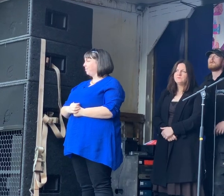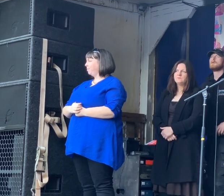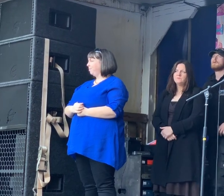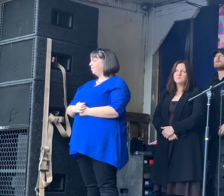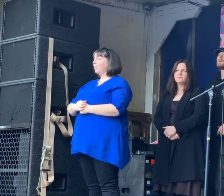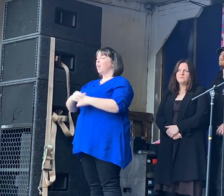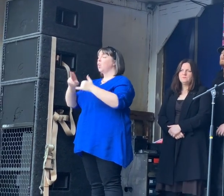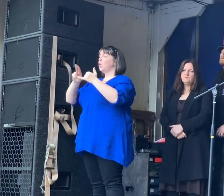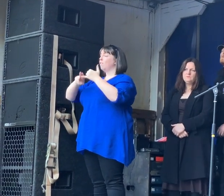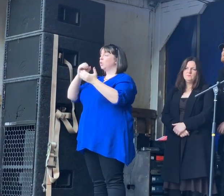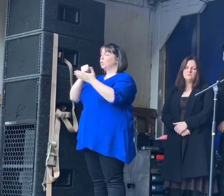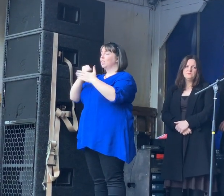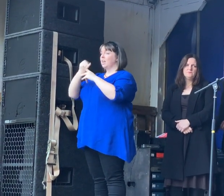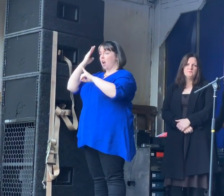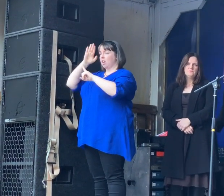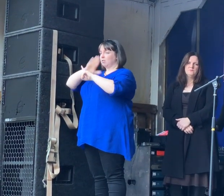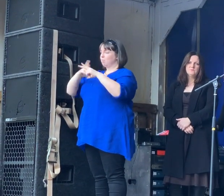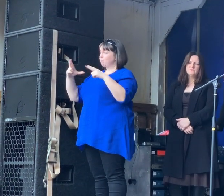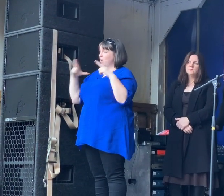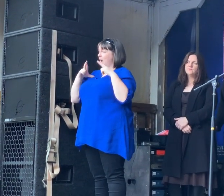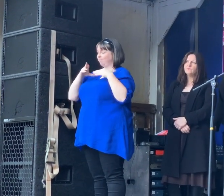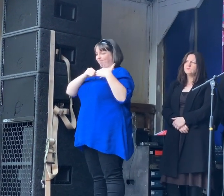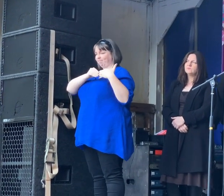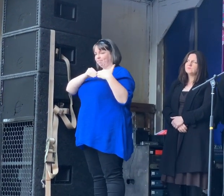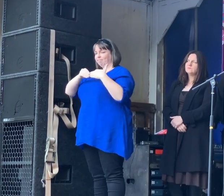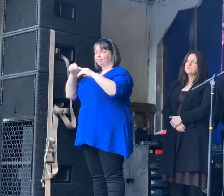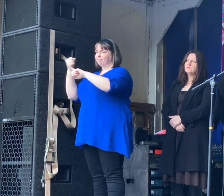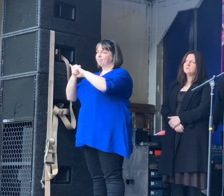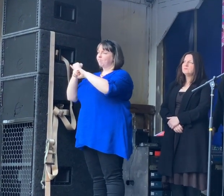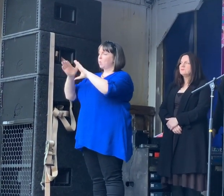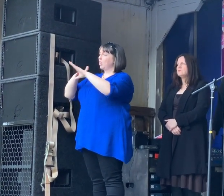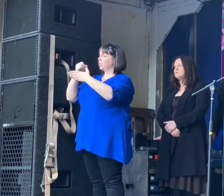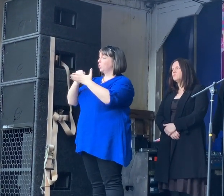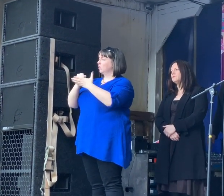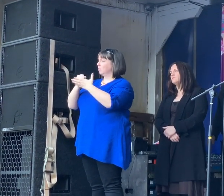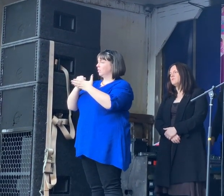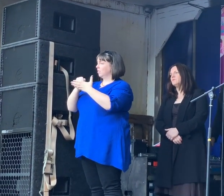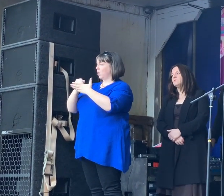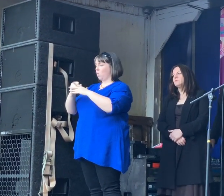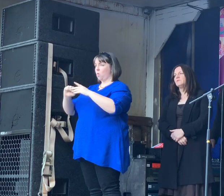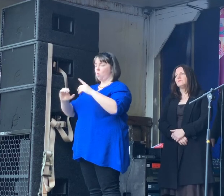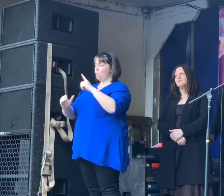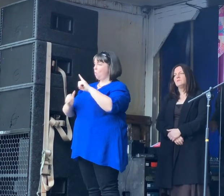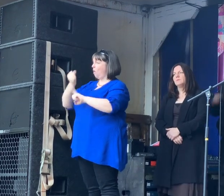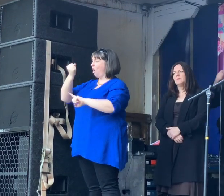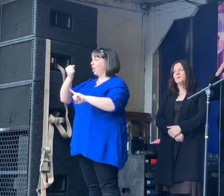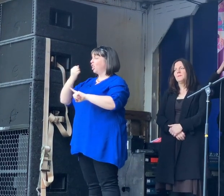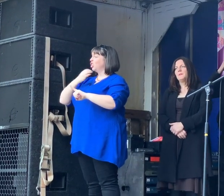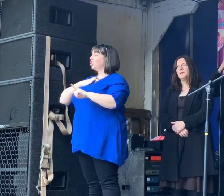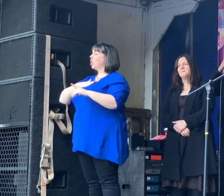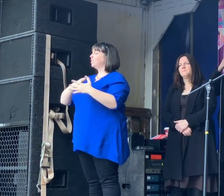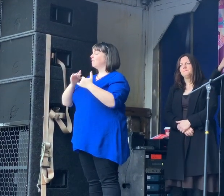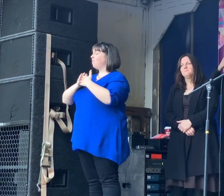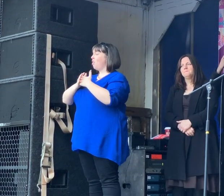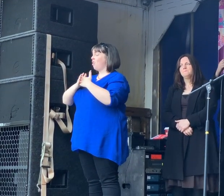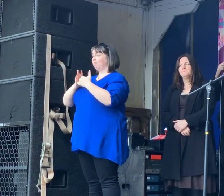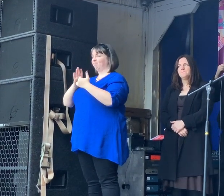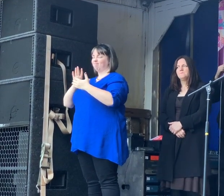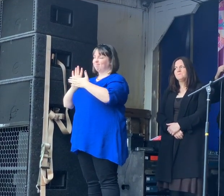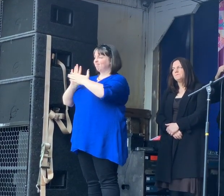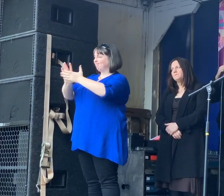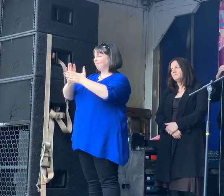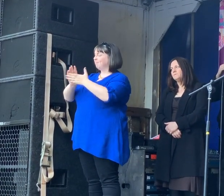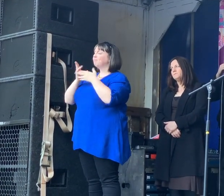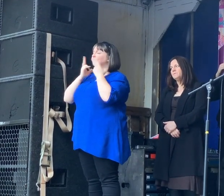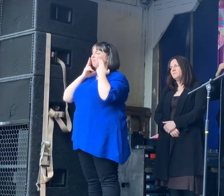The Union of Students in Ireland was proud to lead this campaign with students, one that challenged us to defy the status quo. But